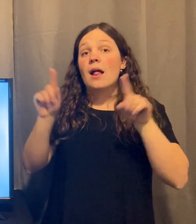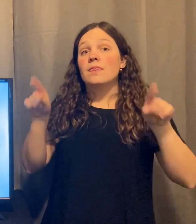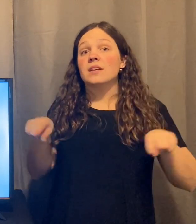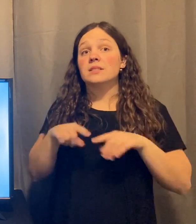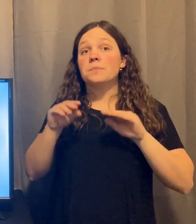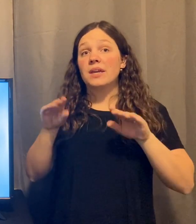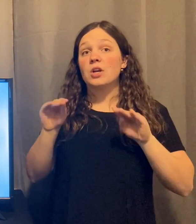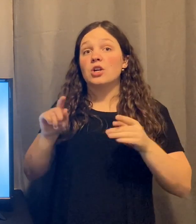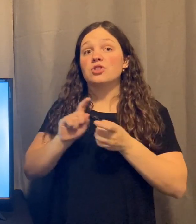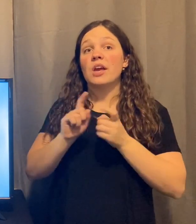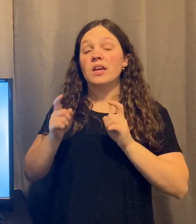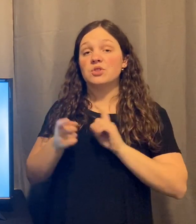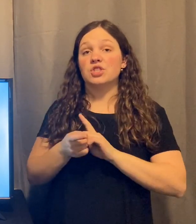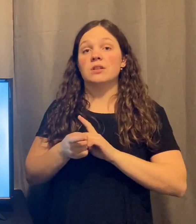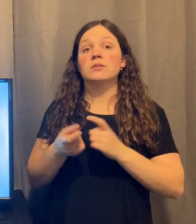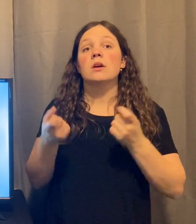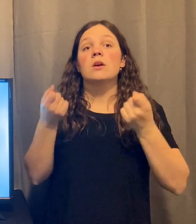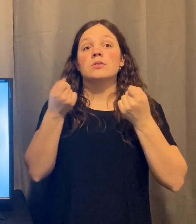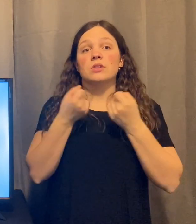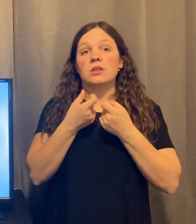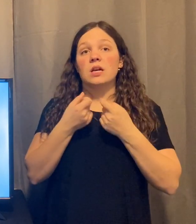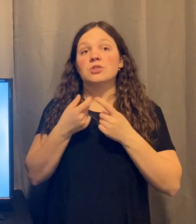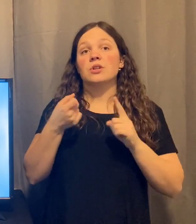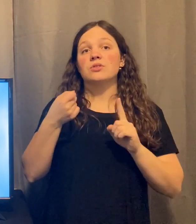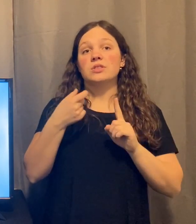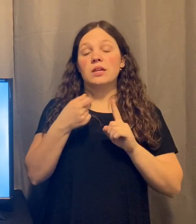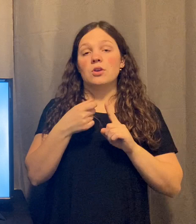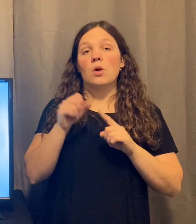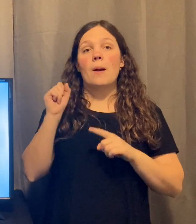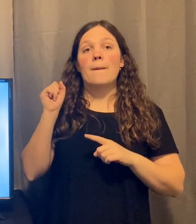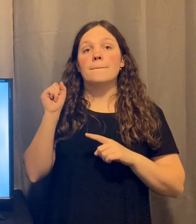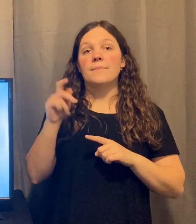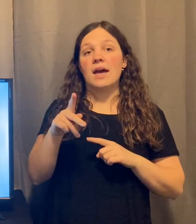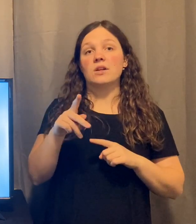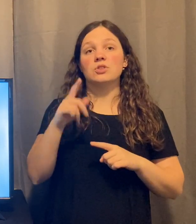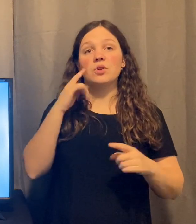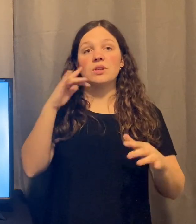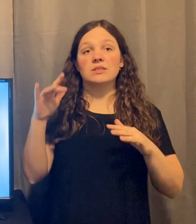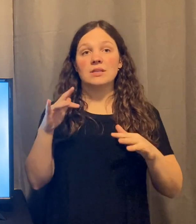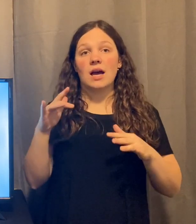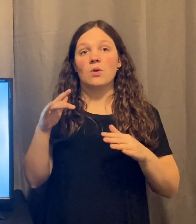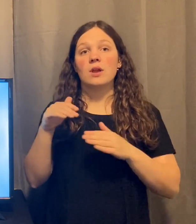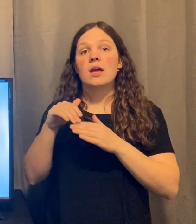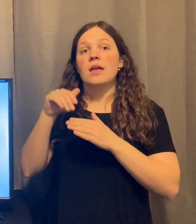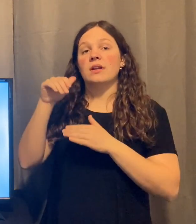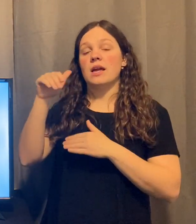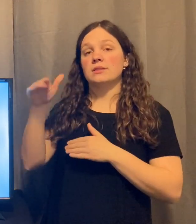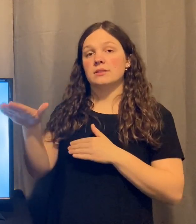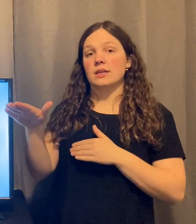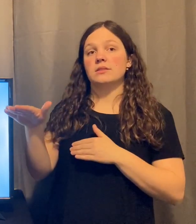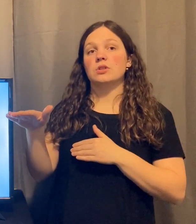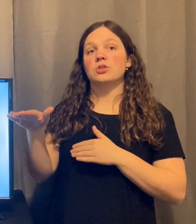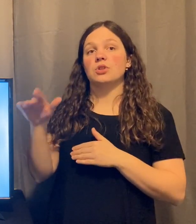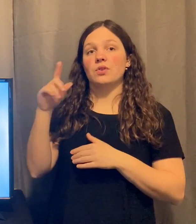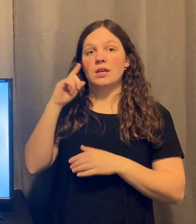The speaker changes to the electrical signal back to the sound, and then it sends to the